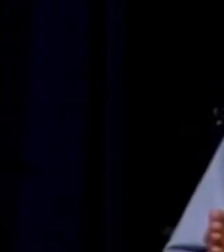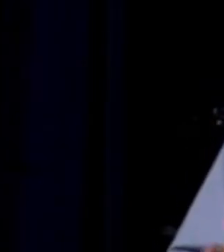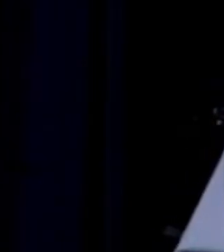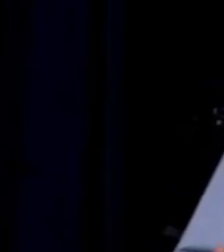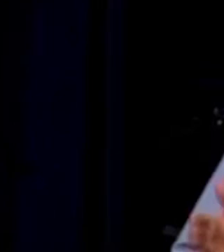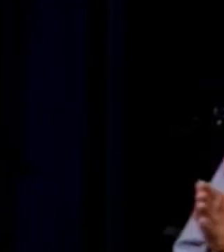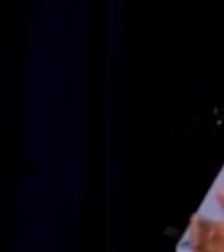Lord, not for men.